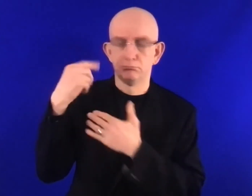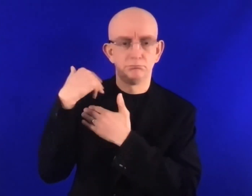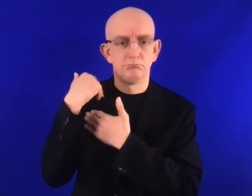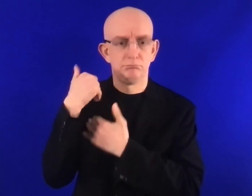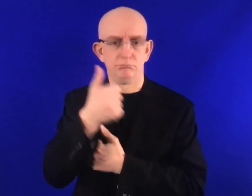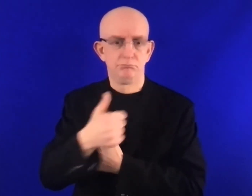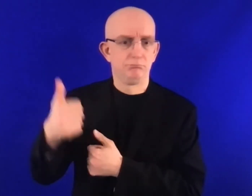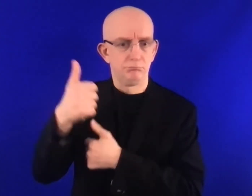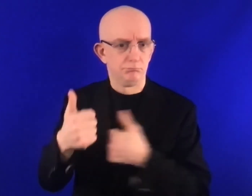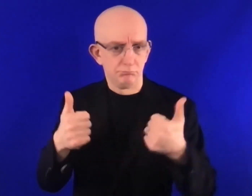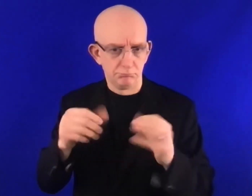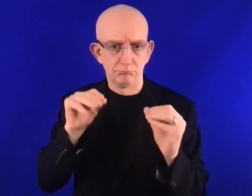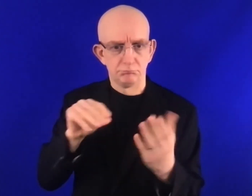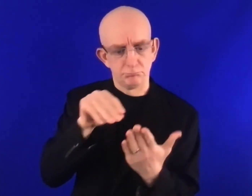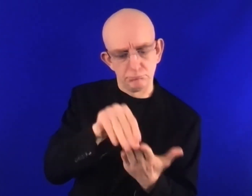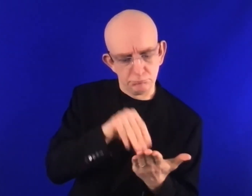be independent.